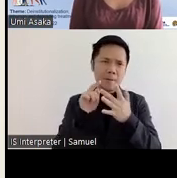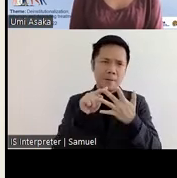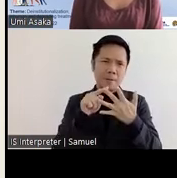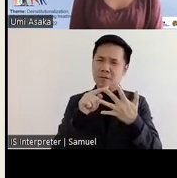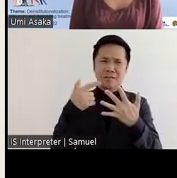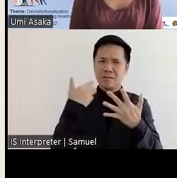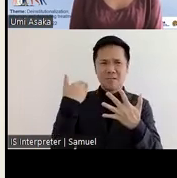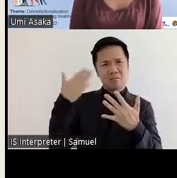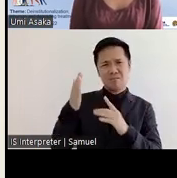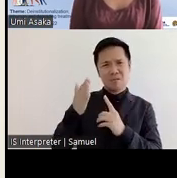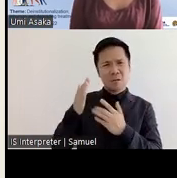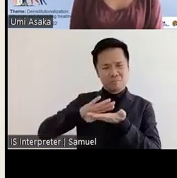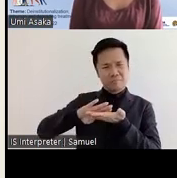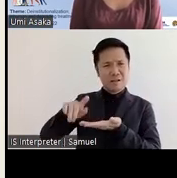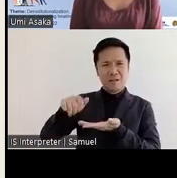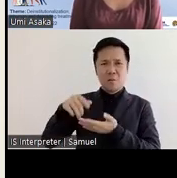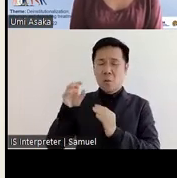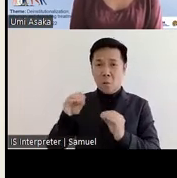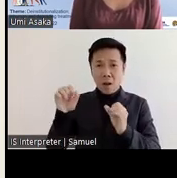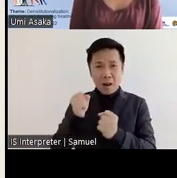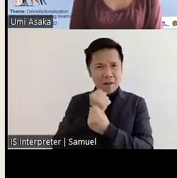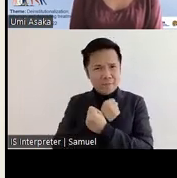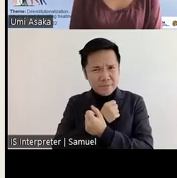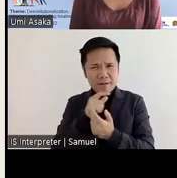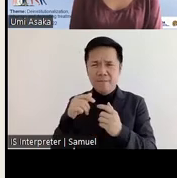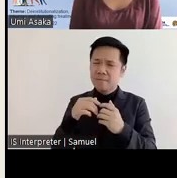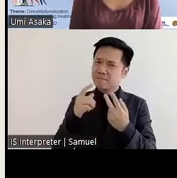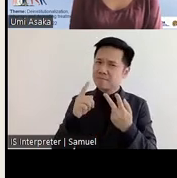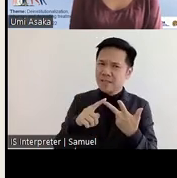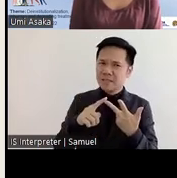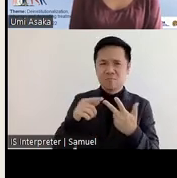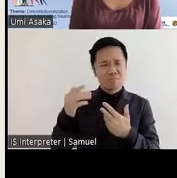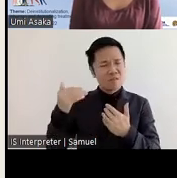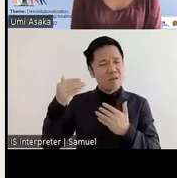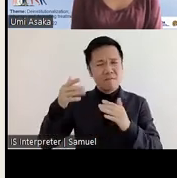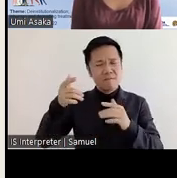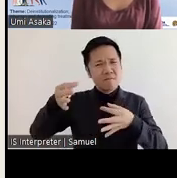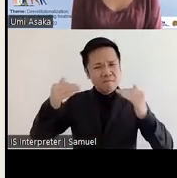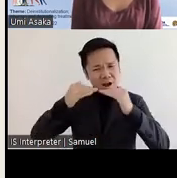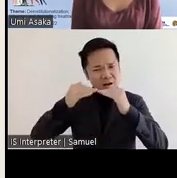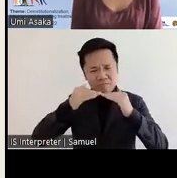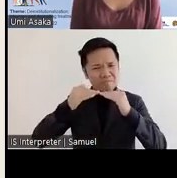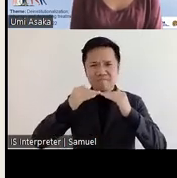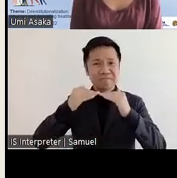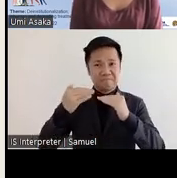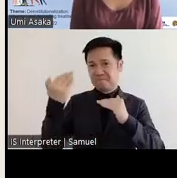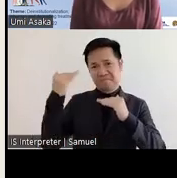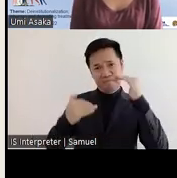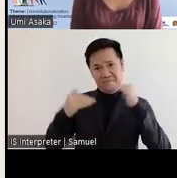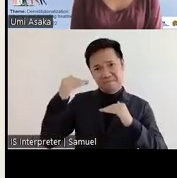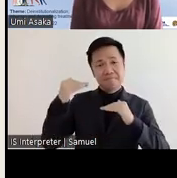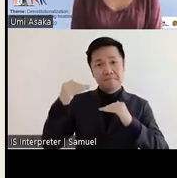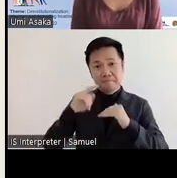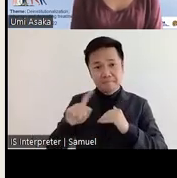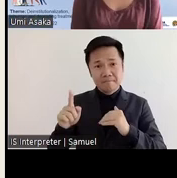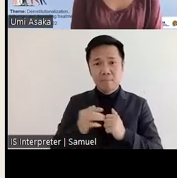that mutual understanding accompanying the human observation which arises from the denial of love and justice means a true